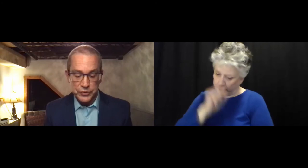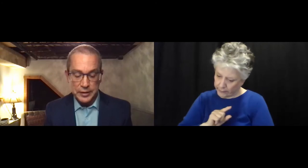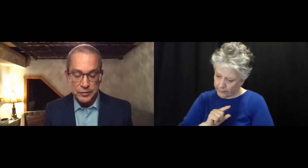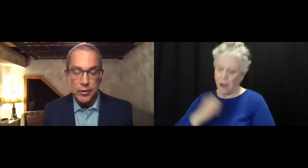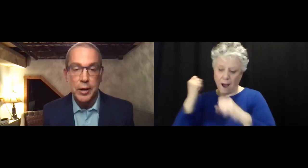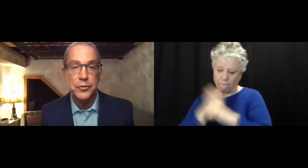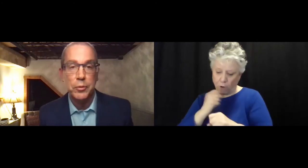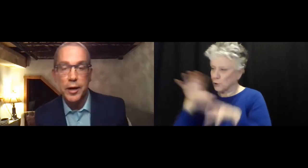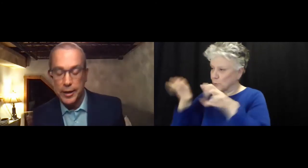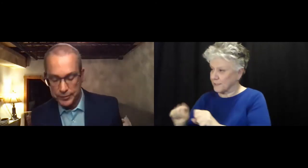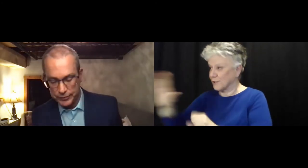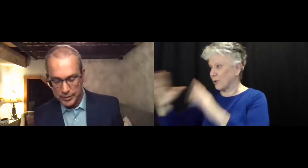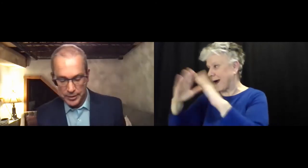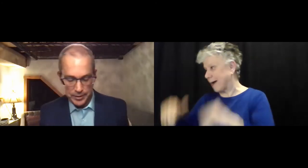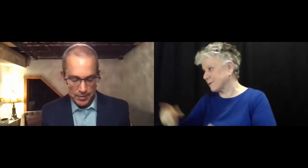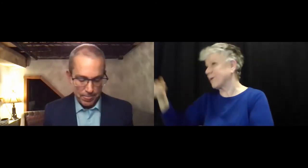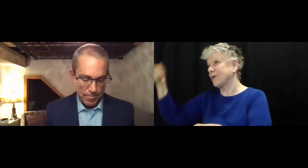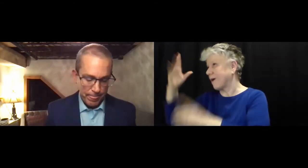to seize their household gods.